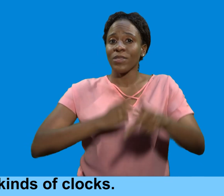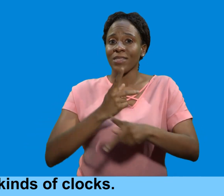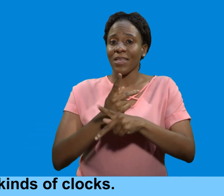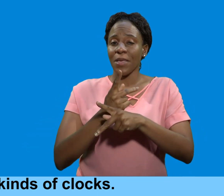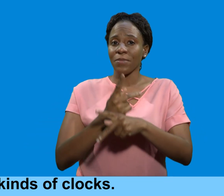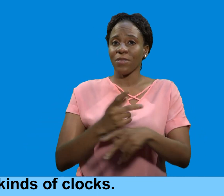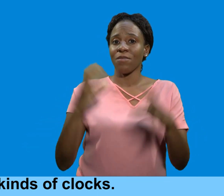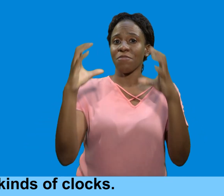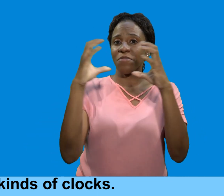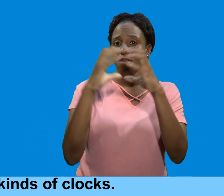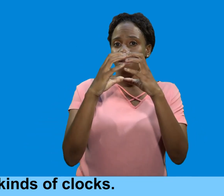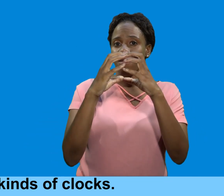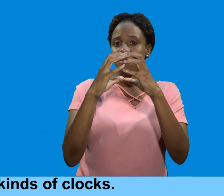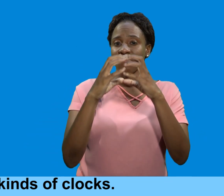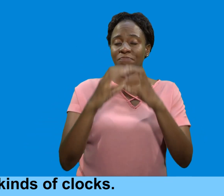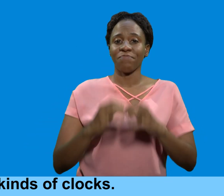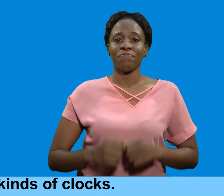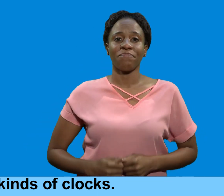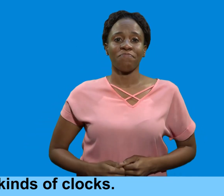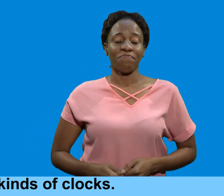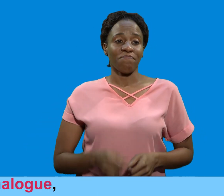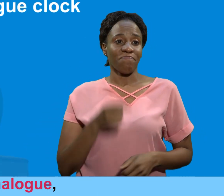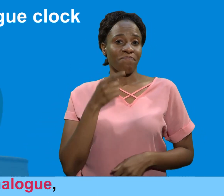There are two kinds of clocks.